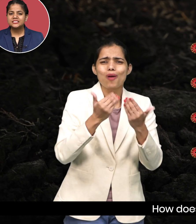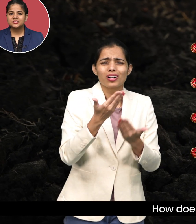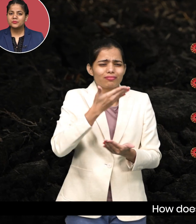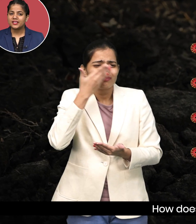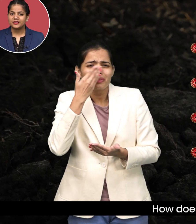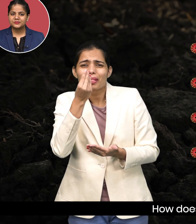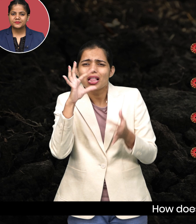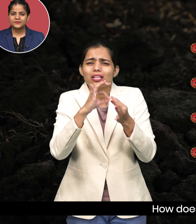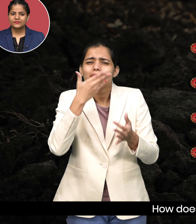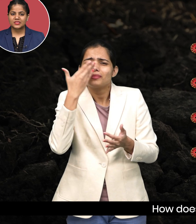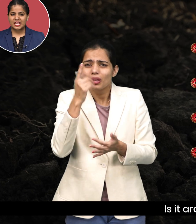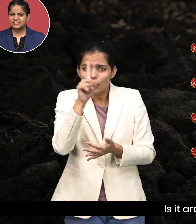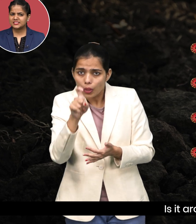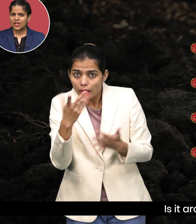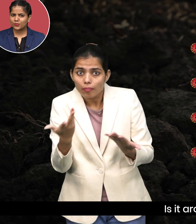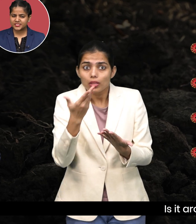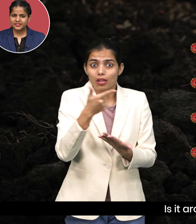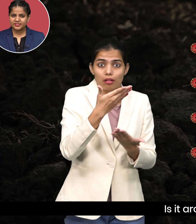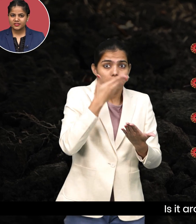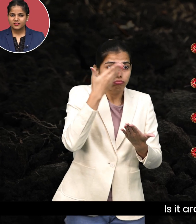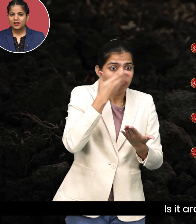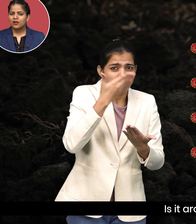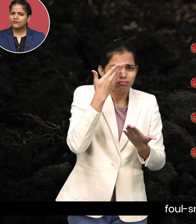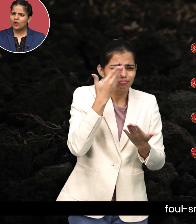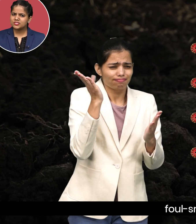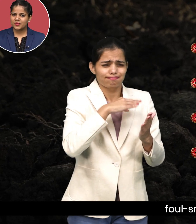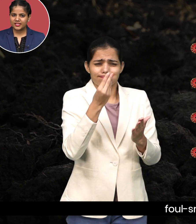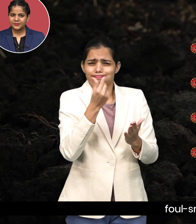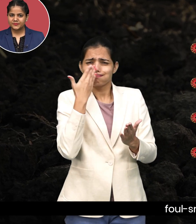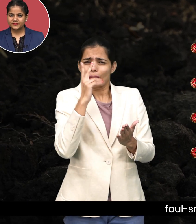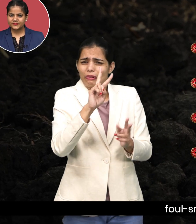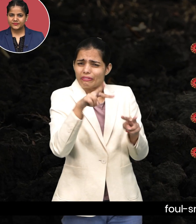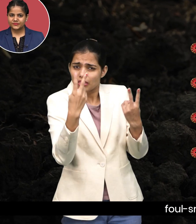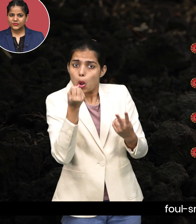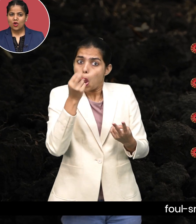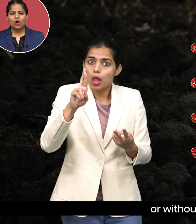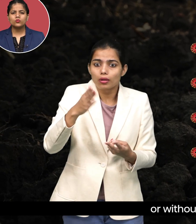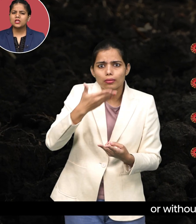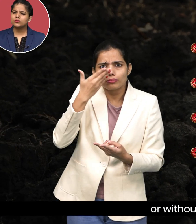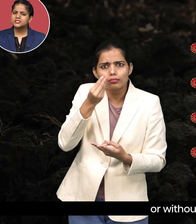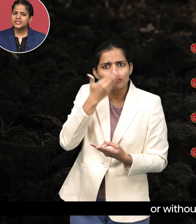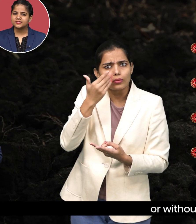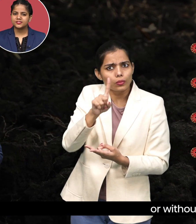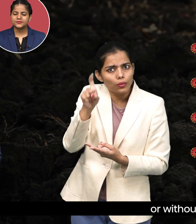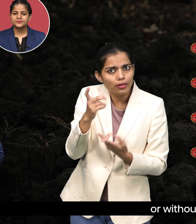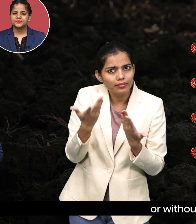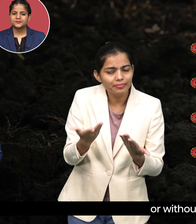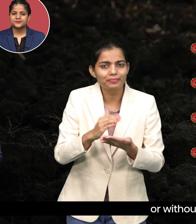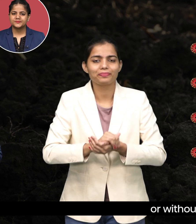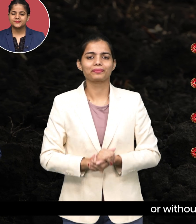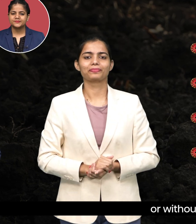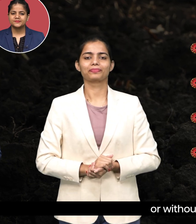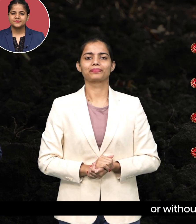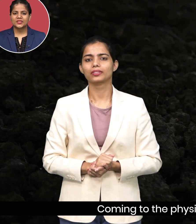How does it smell? Is it aromatic, foul smelling, or without a scent?